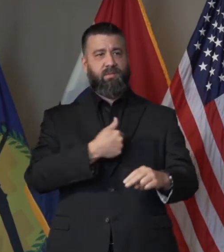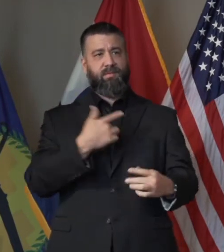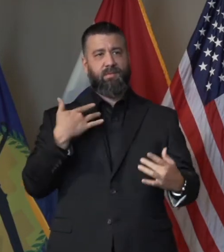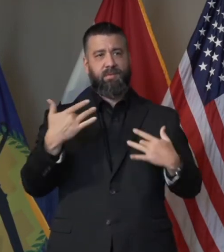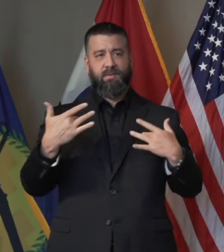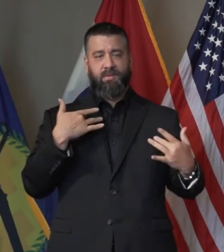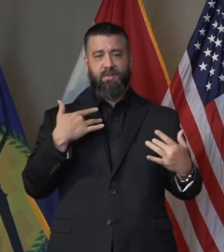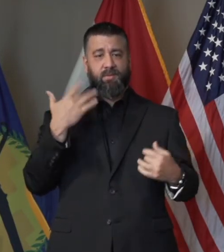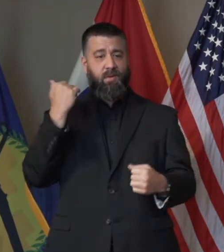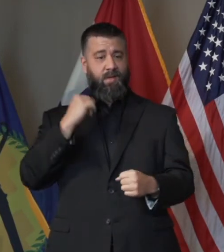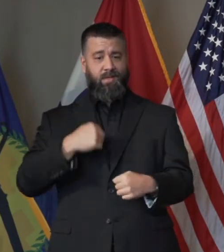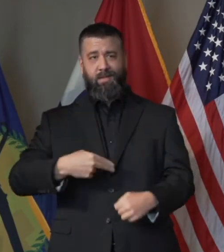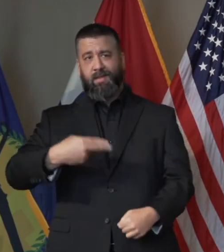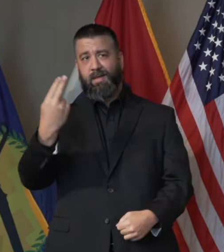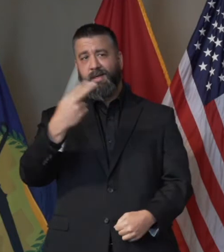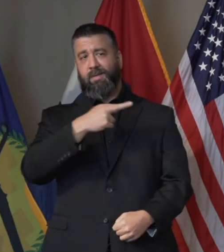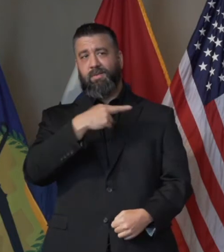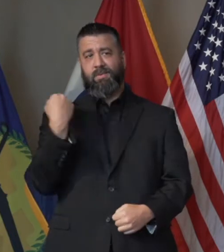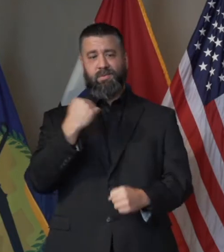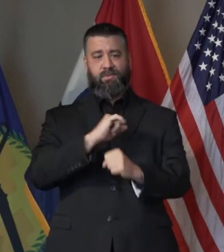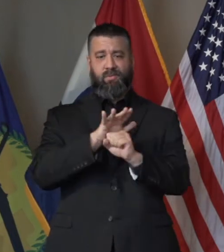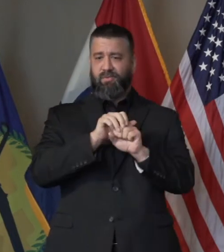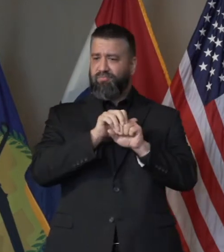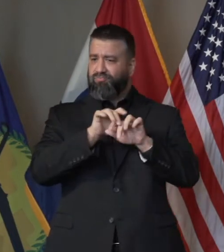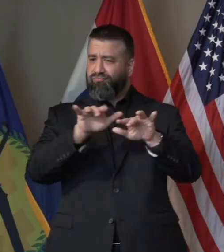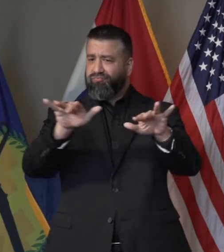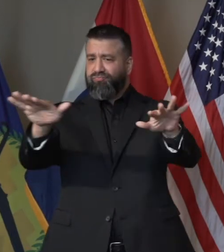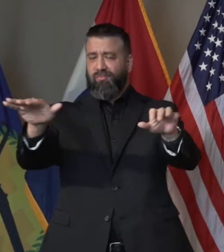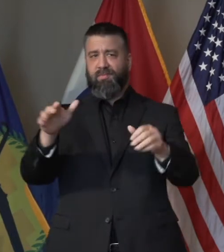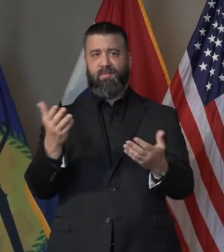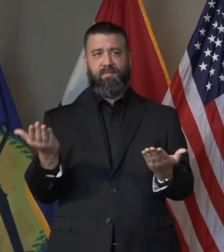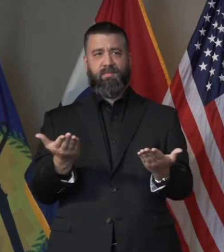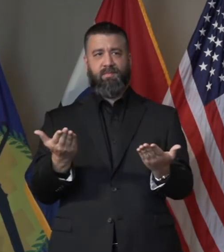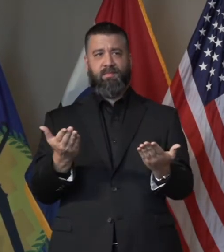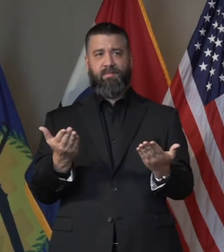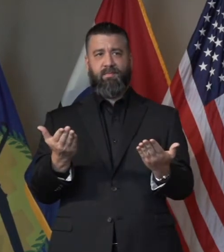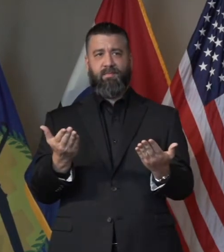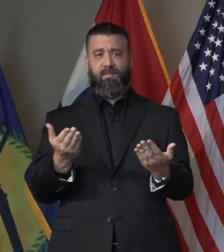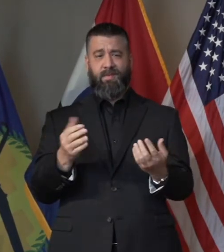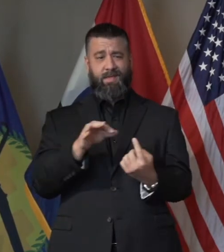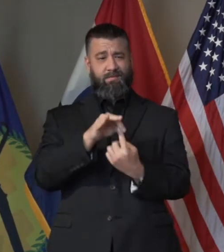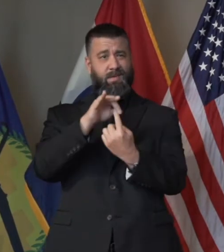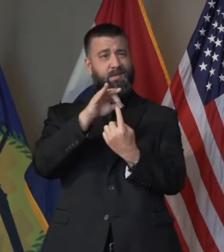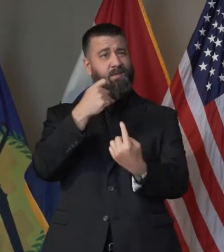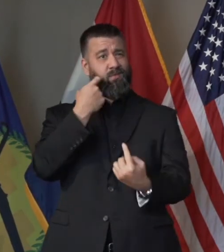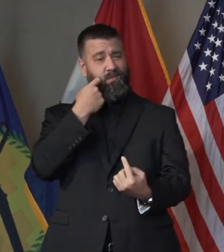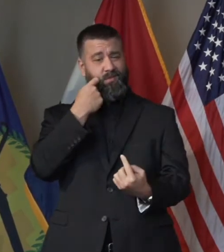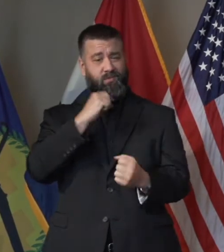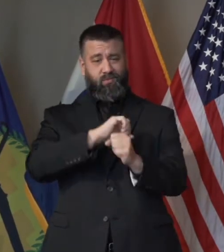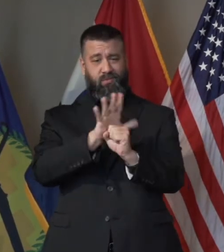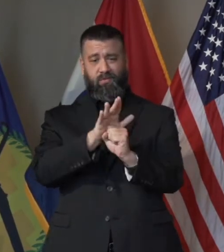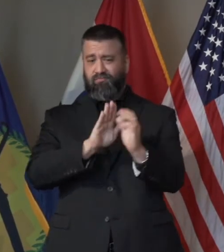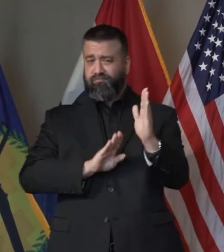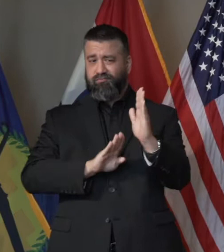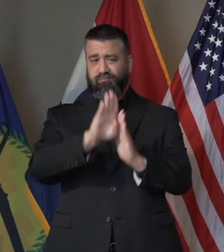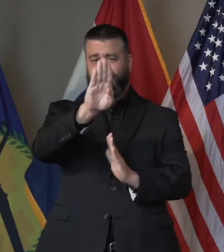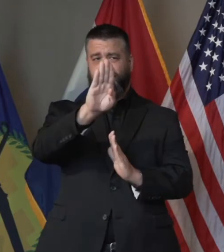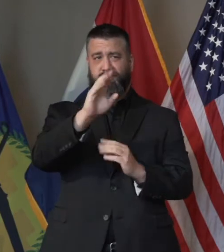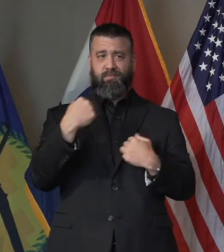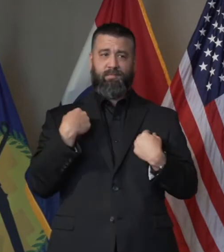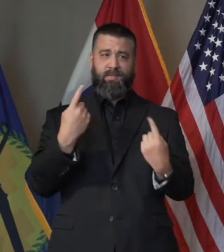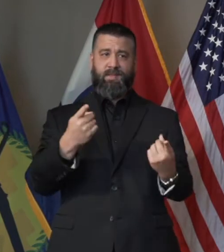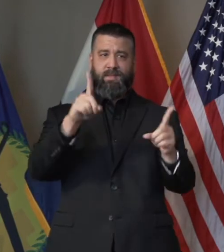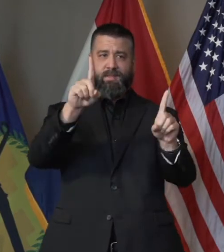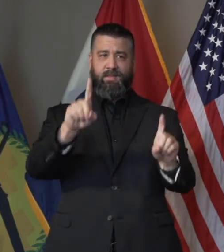high risk of further rapid spread of the disease in the county, especially given the explosion of COVID-19 cases since the testing was